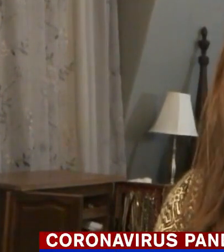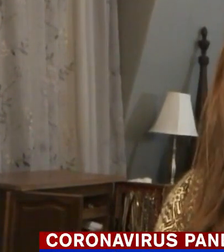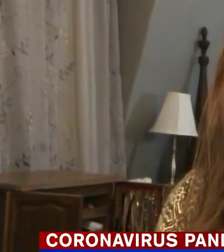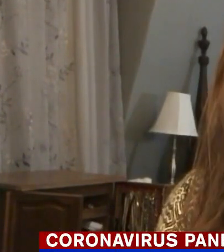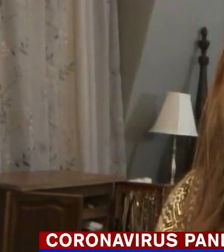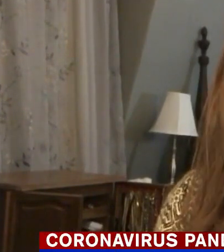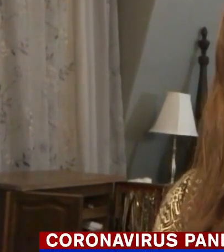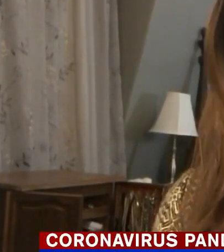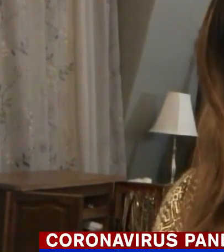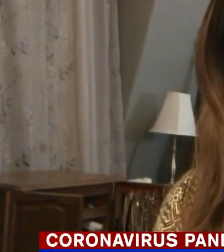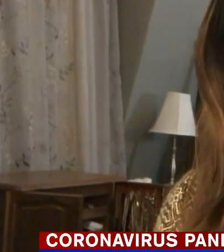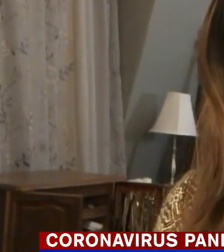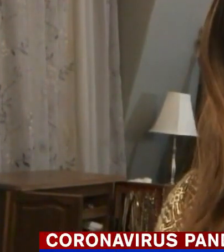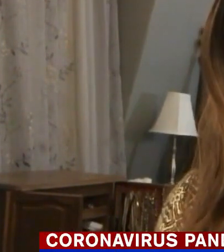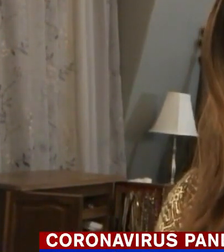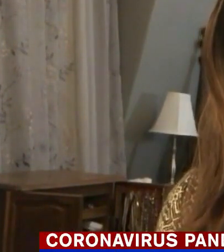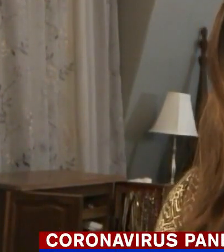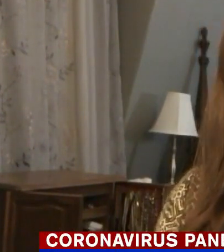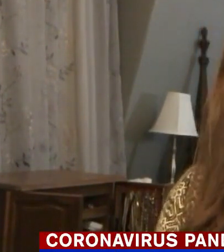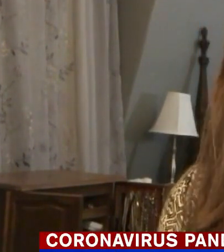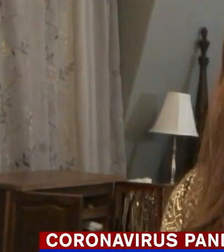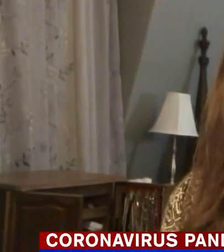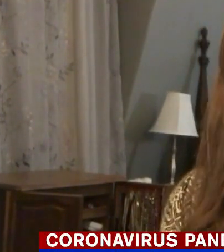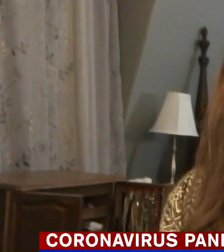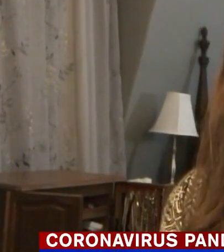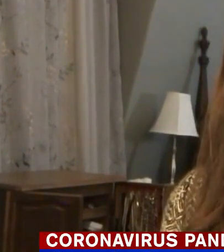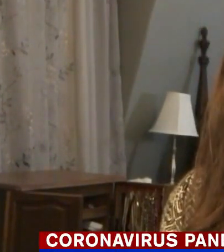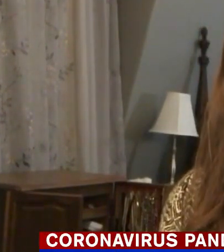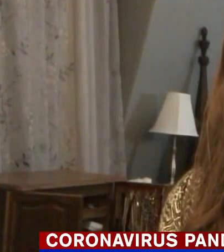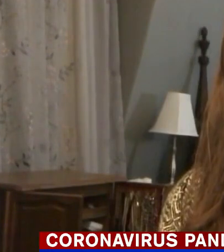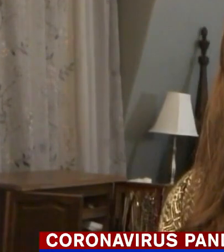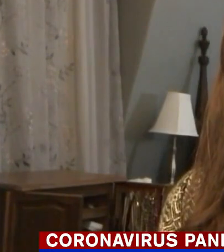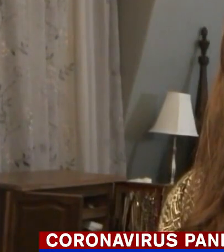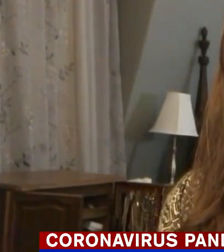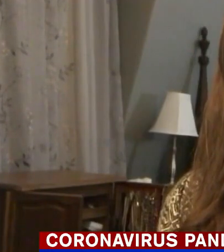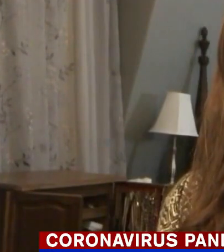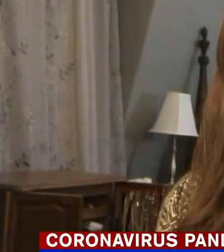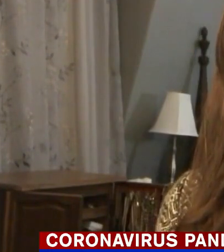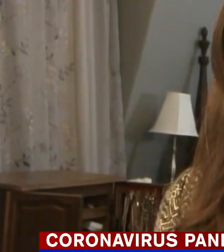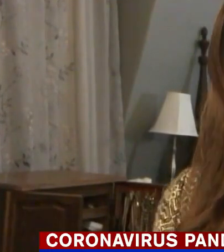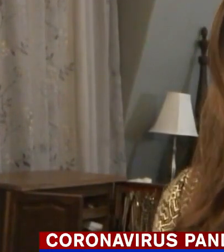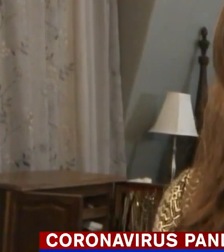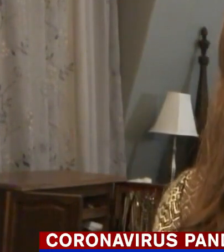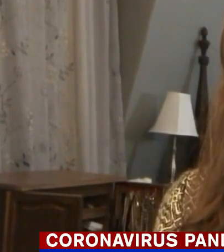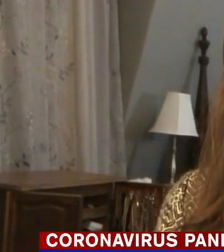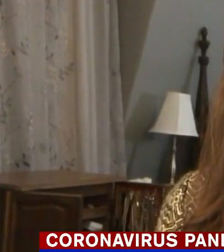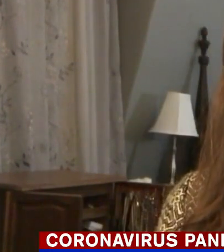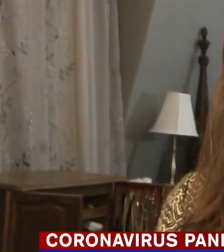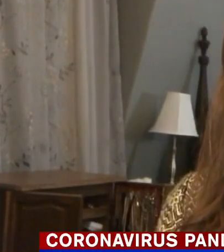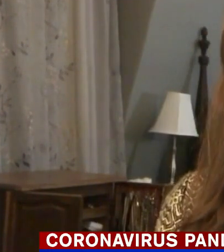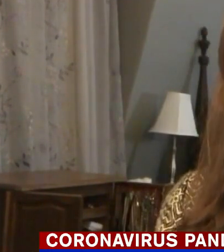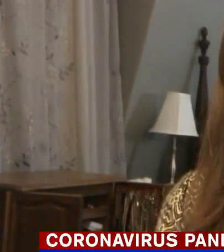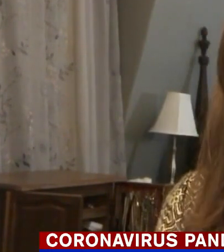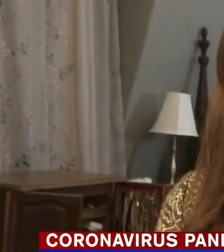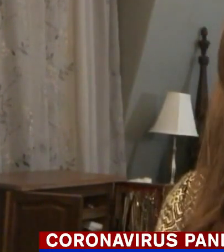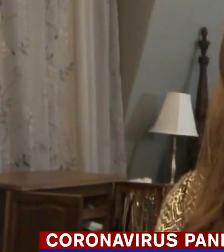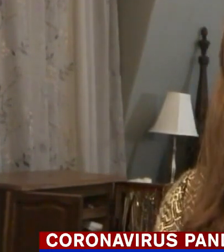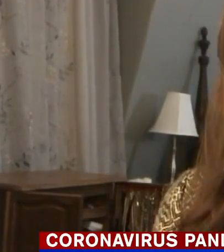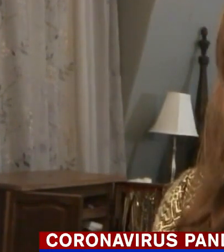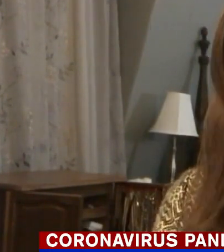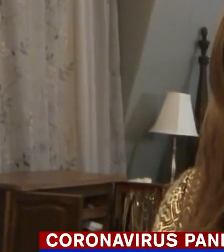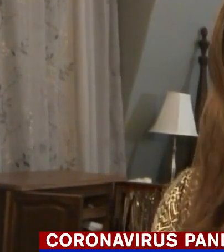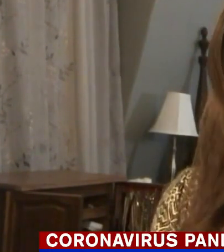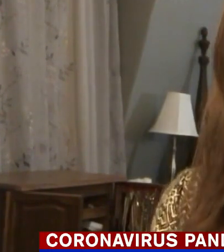Jordan, Chris, Bay State and Mercy health officials both say that they're going to be giving their colleagues the COVID-19